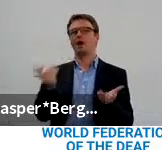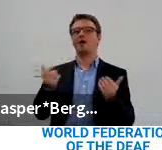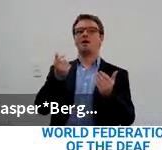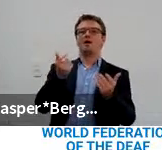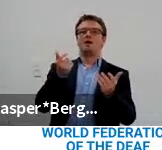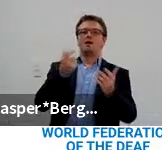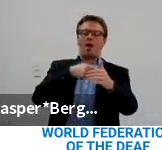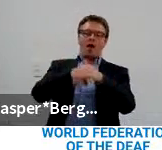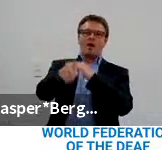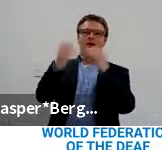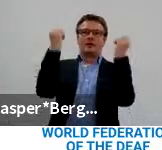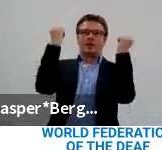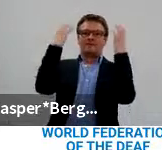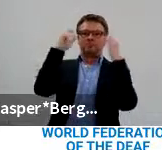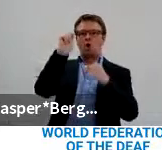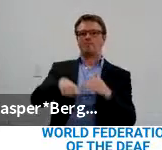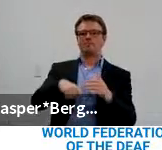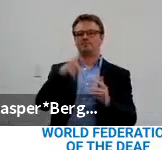sector.